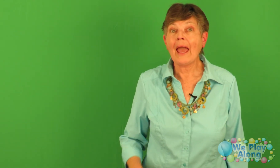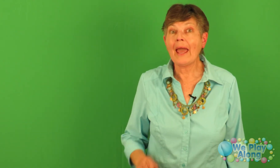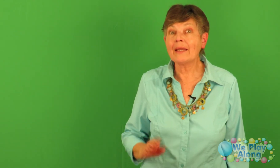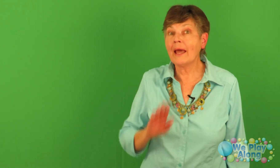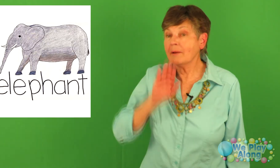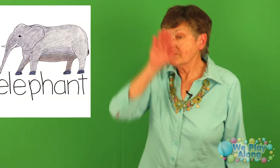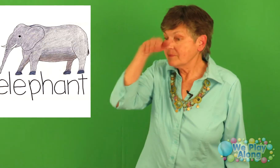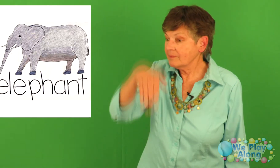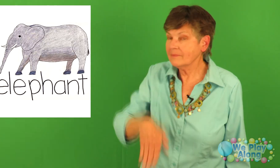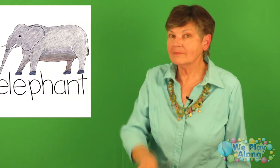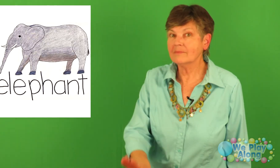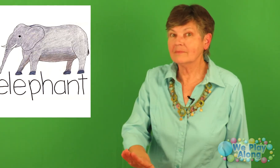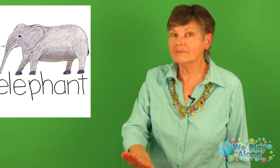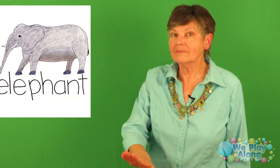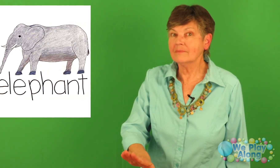and then